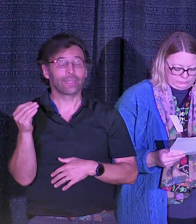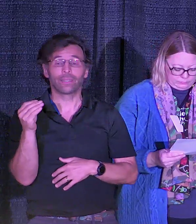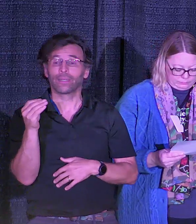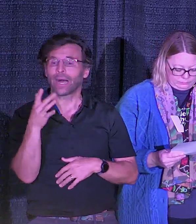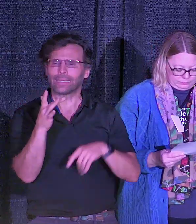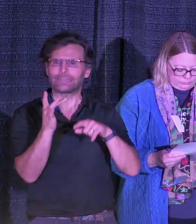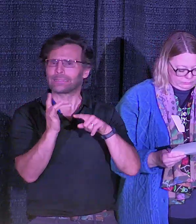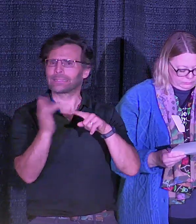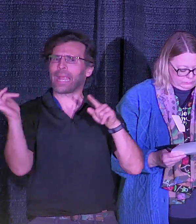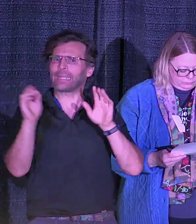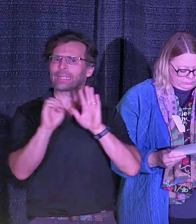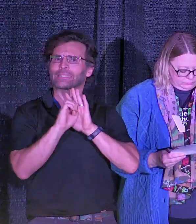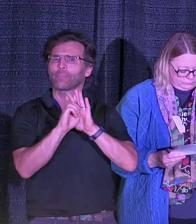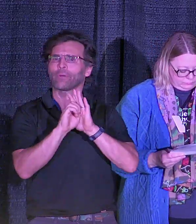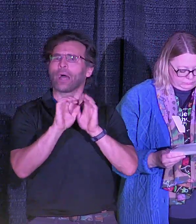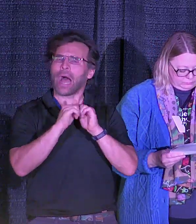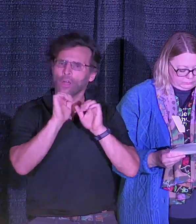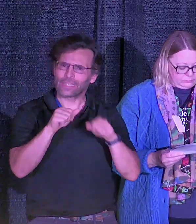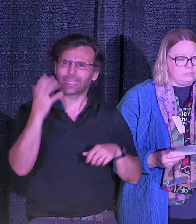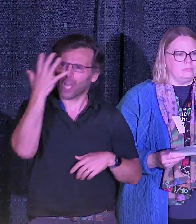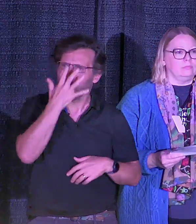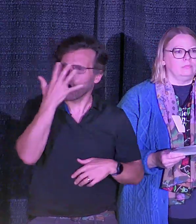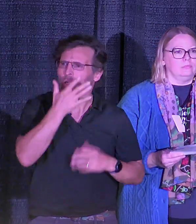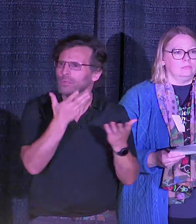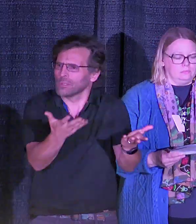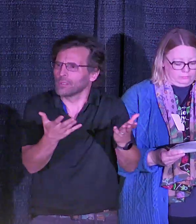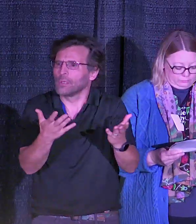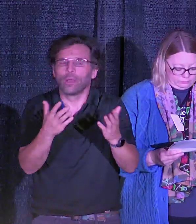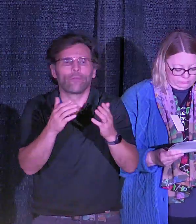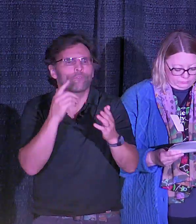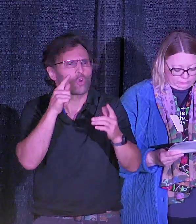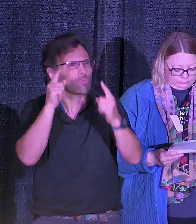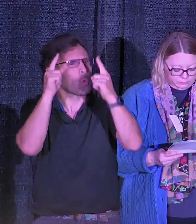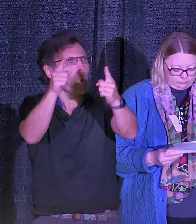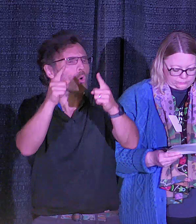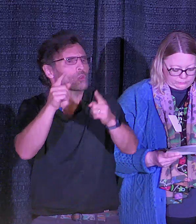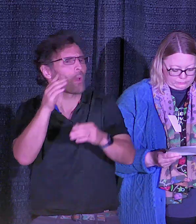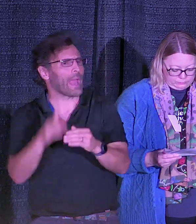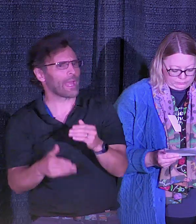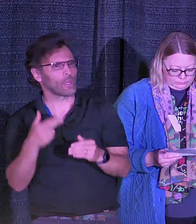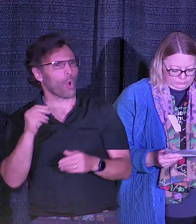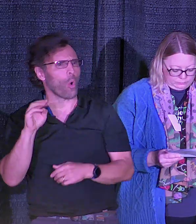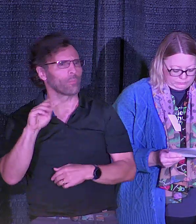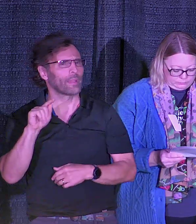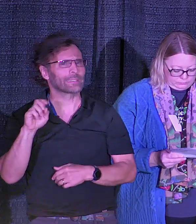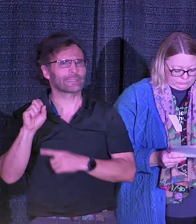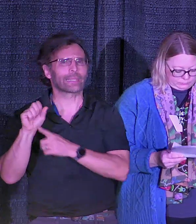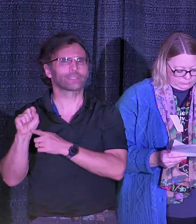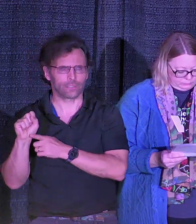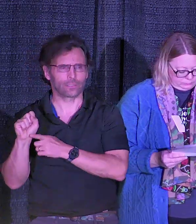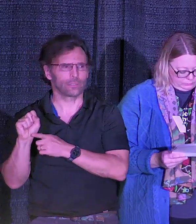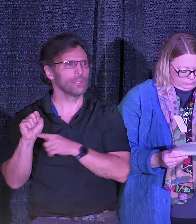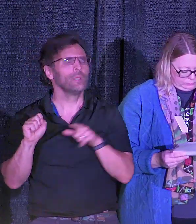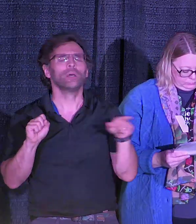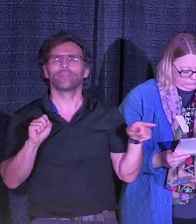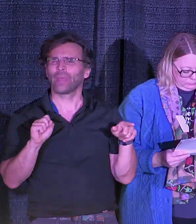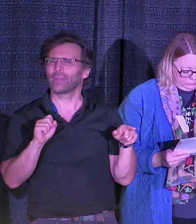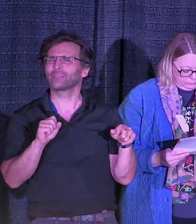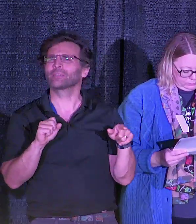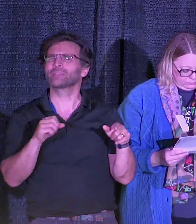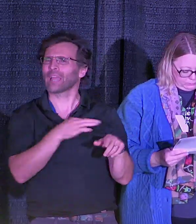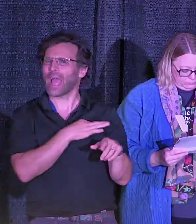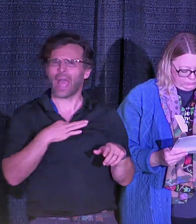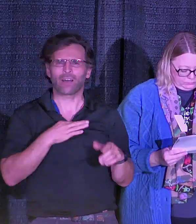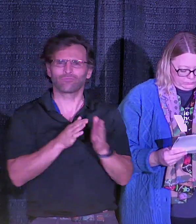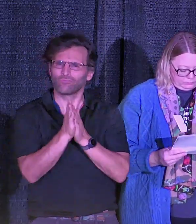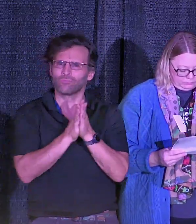shining example of how this can look in the efforts to end homelessness. Their staff are dedicated and passionate about their vision,